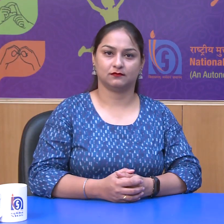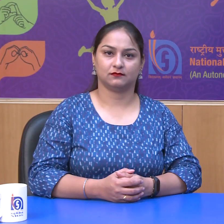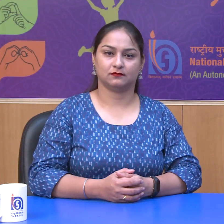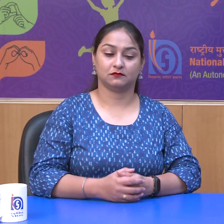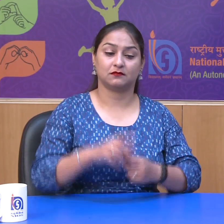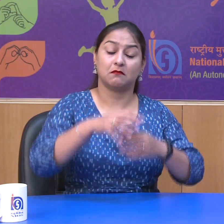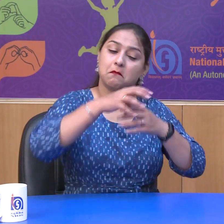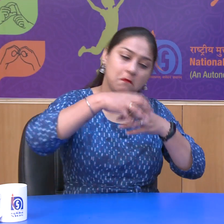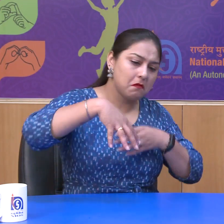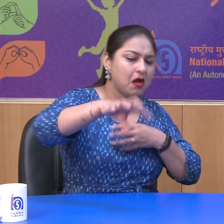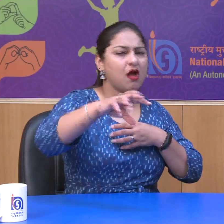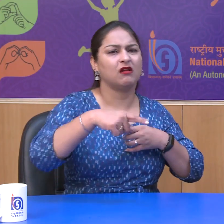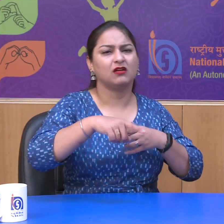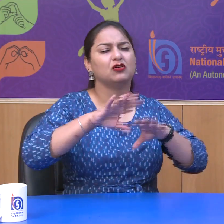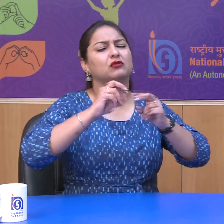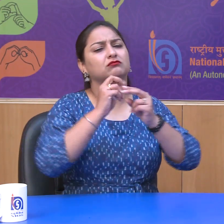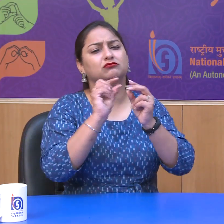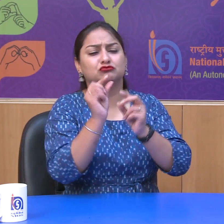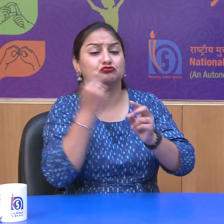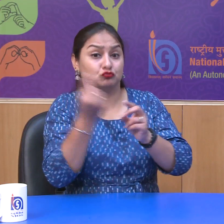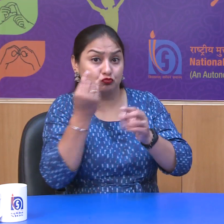Apart from unique geographical conditions,